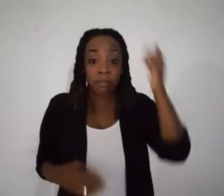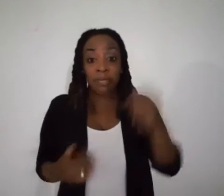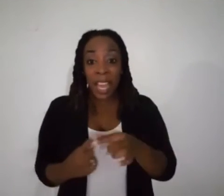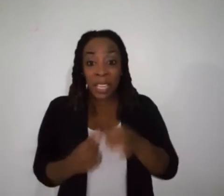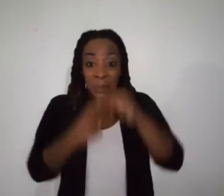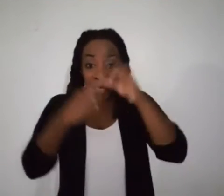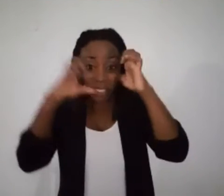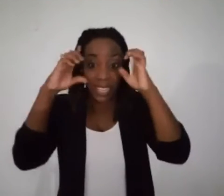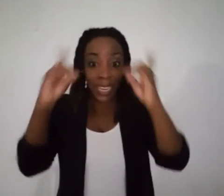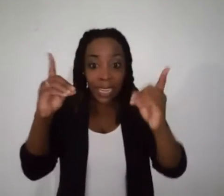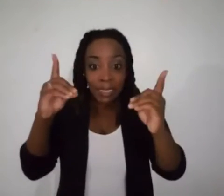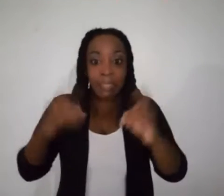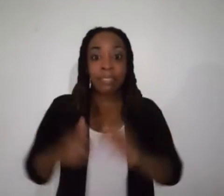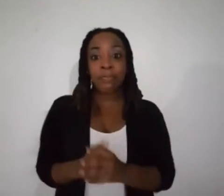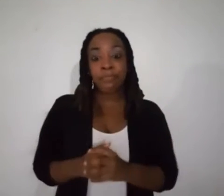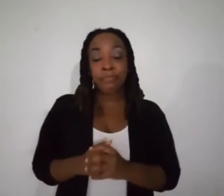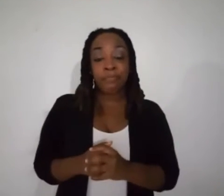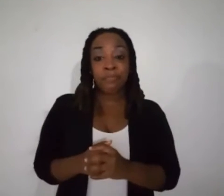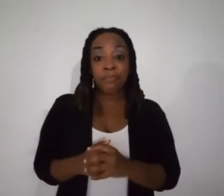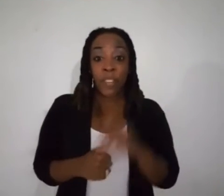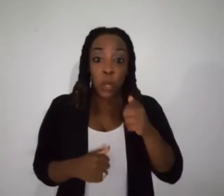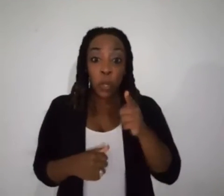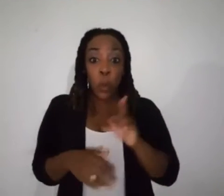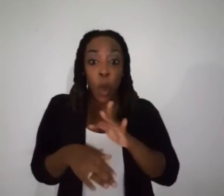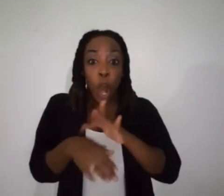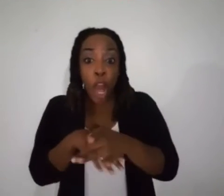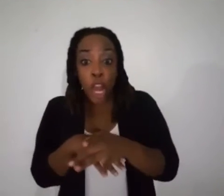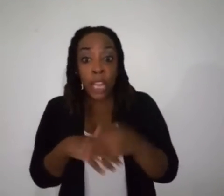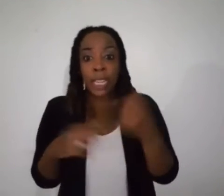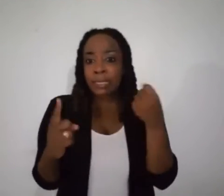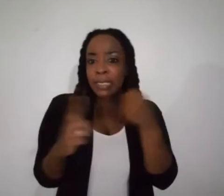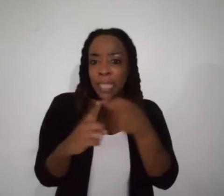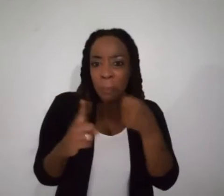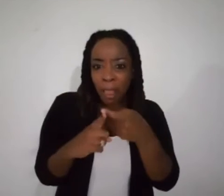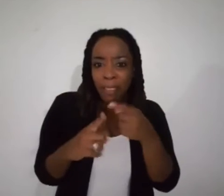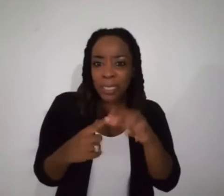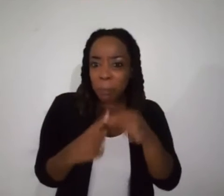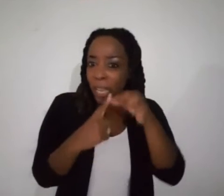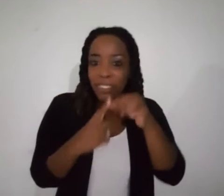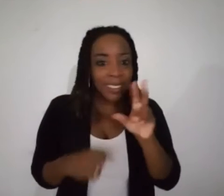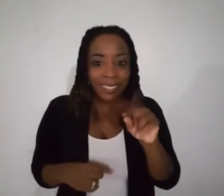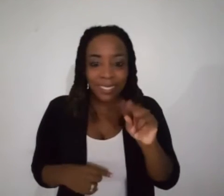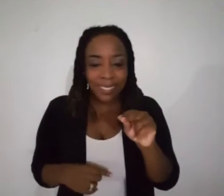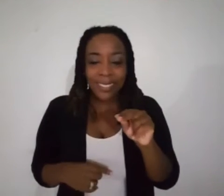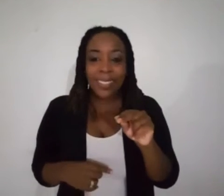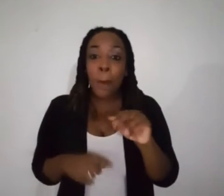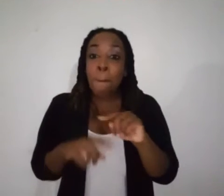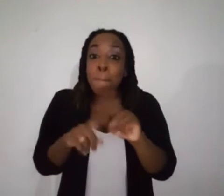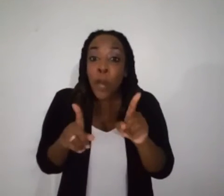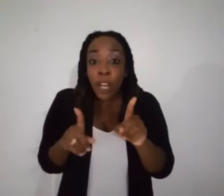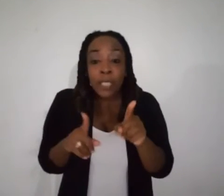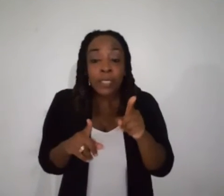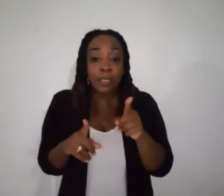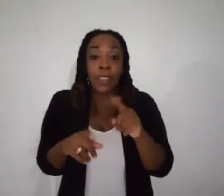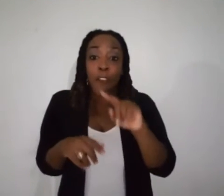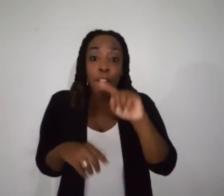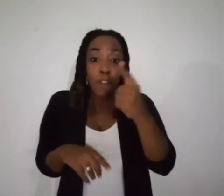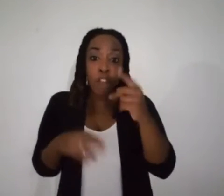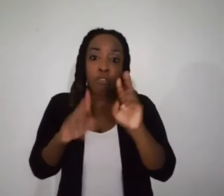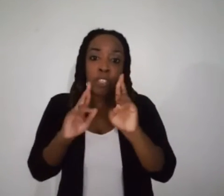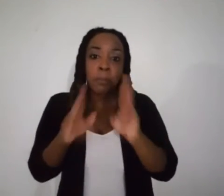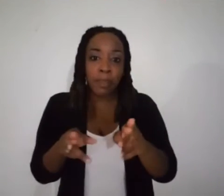specialist. But what you are is your child's first responder. And you know your child best.